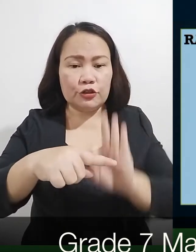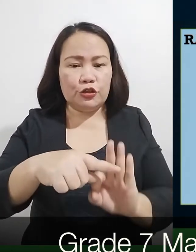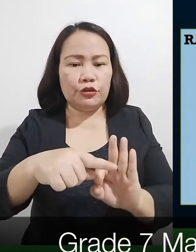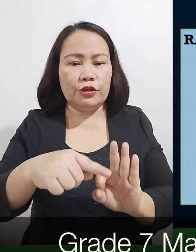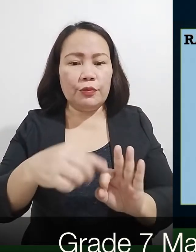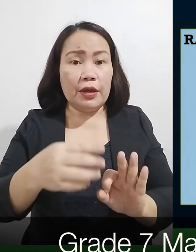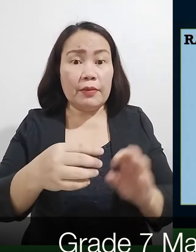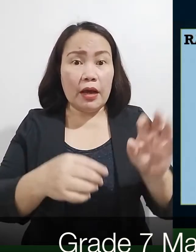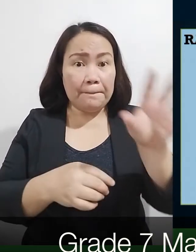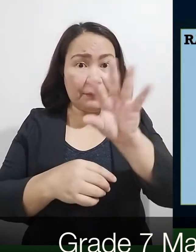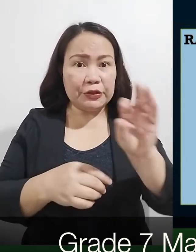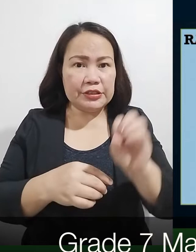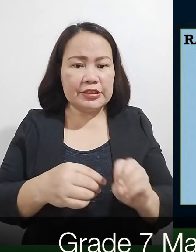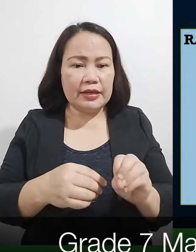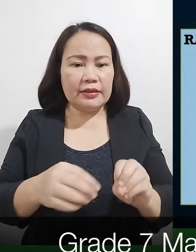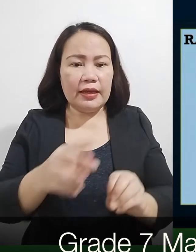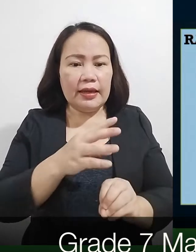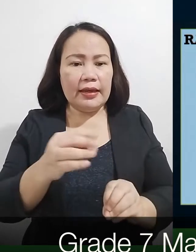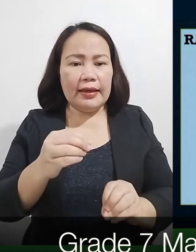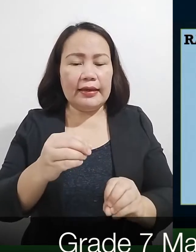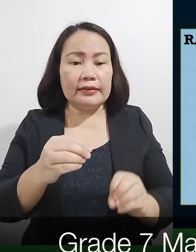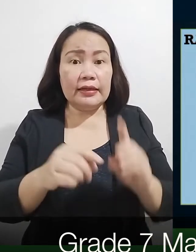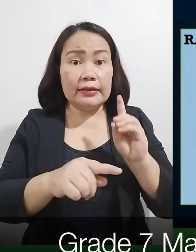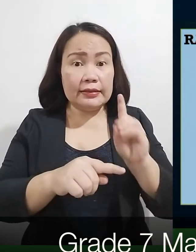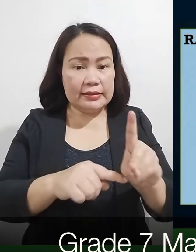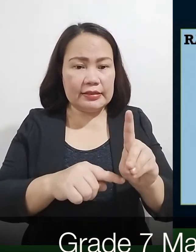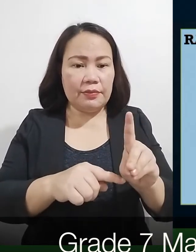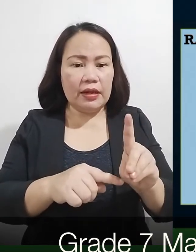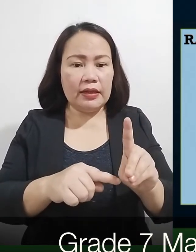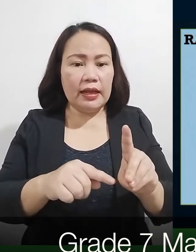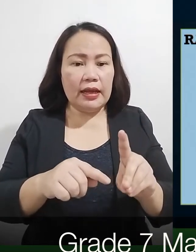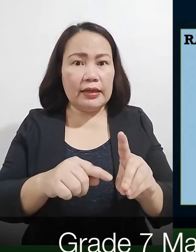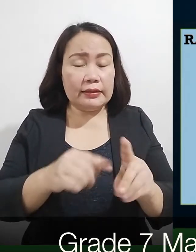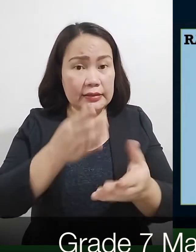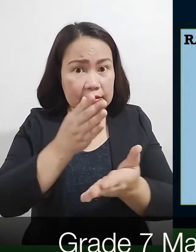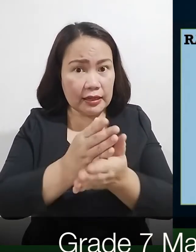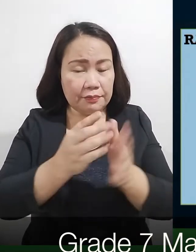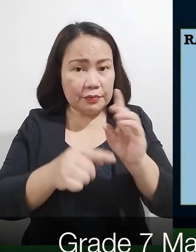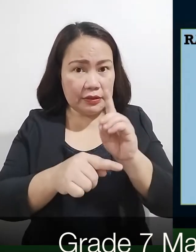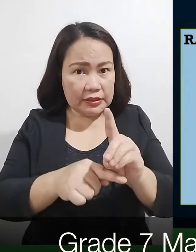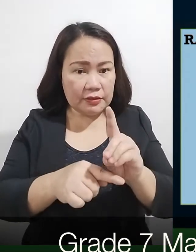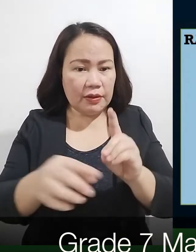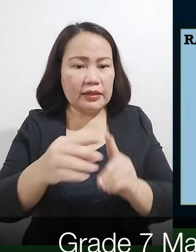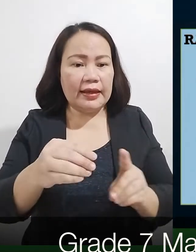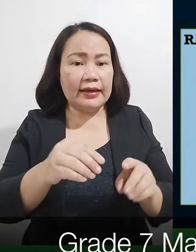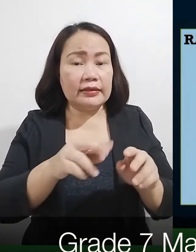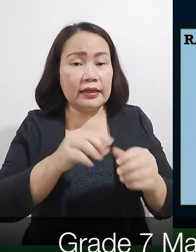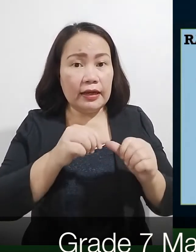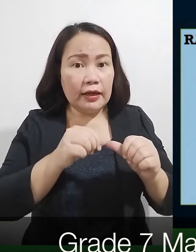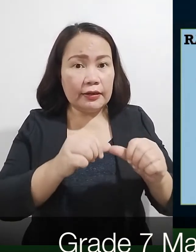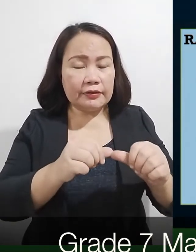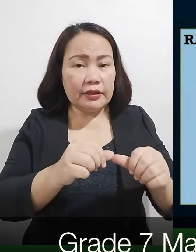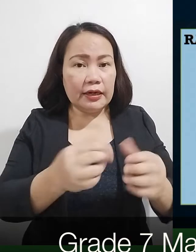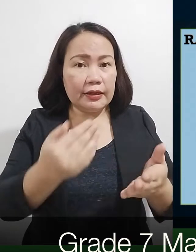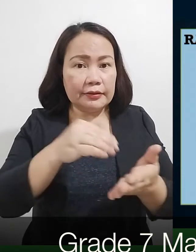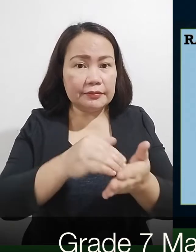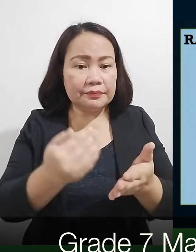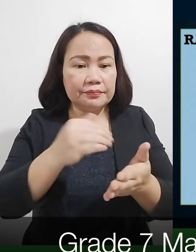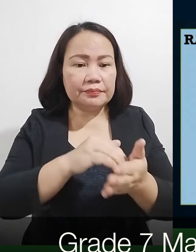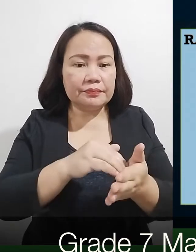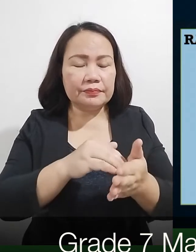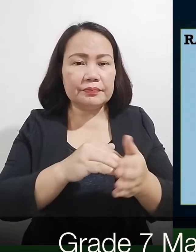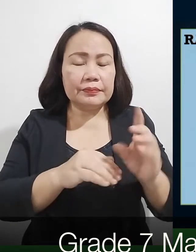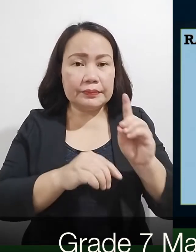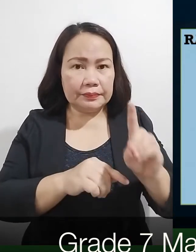the terminating decimals and the repeating decimals. So this is how we illustrate rational numbers or the family